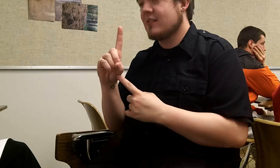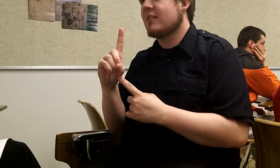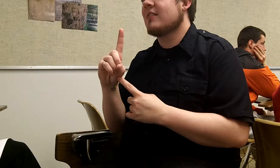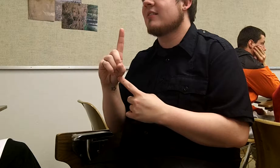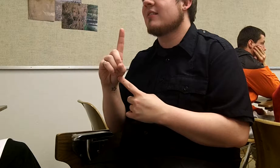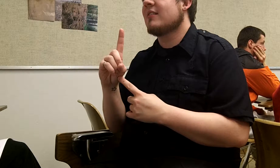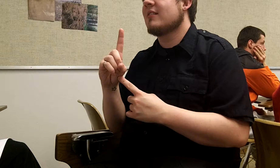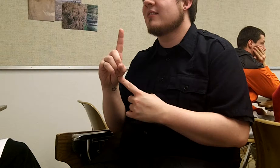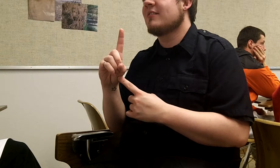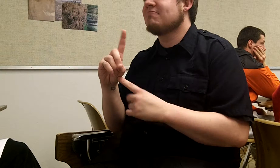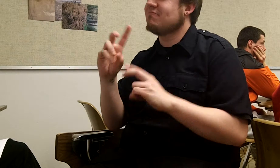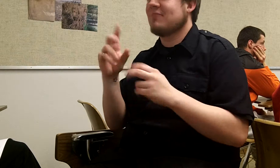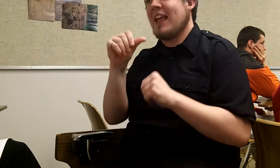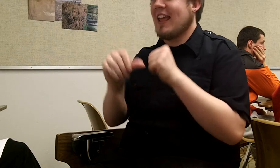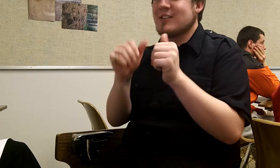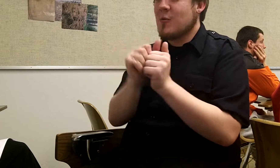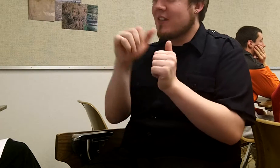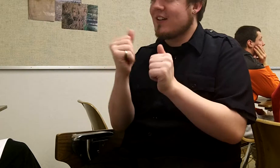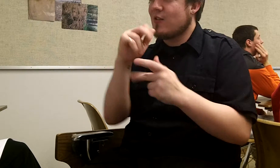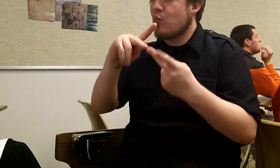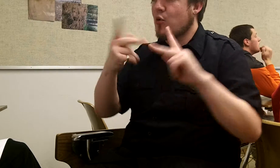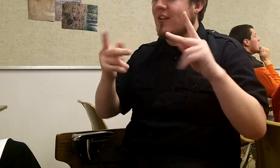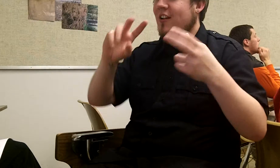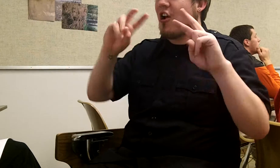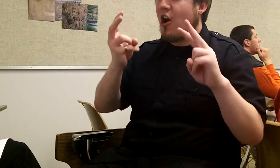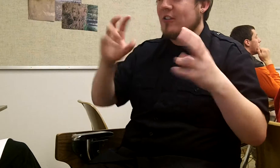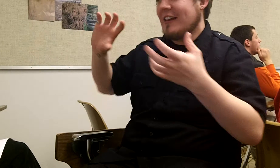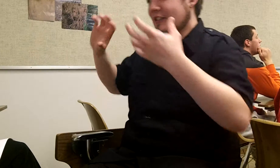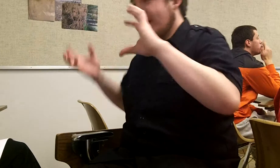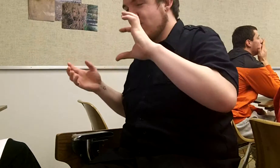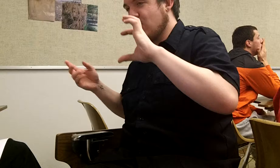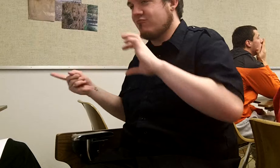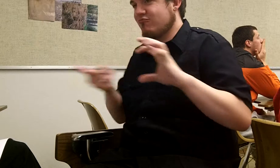hangs out with another protein called disheveled, but it's not activated, which means